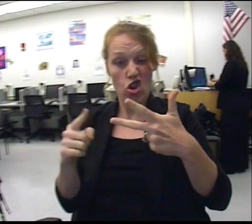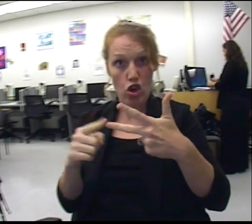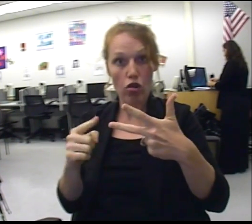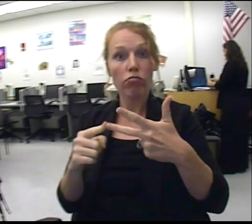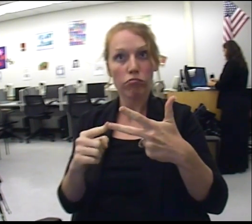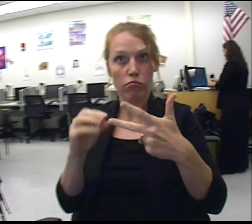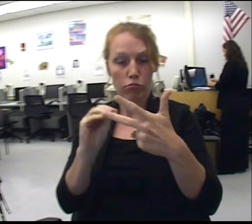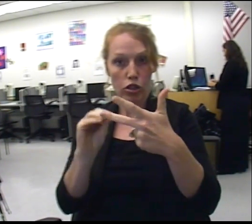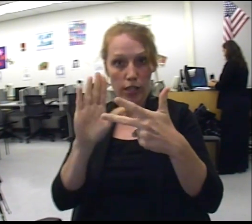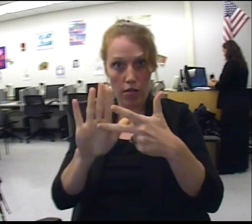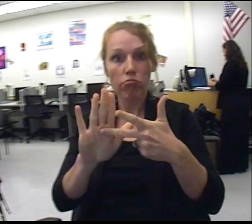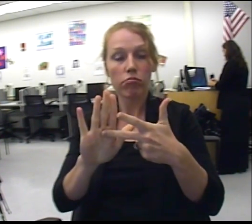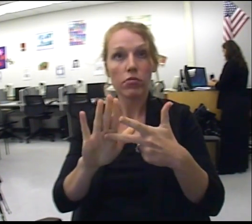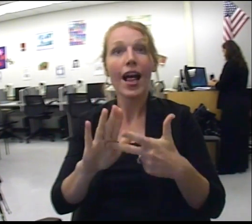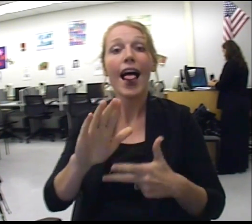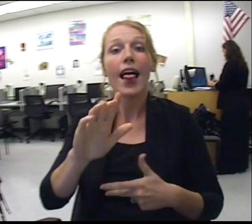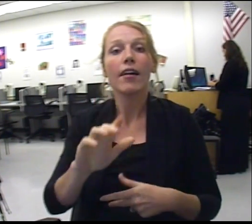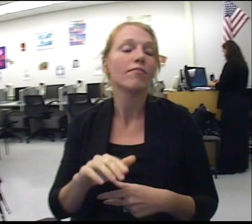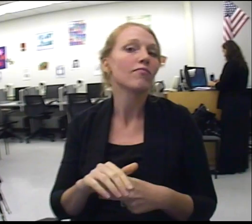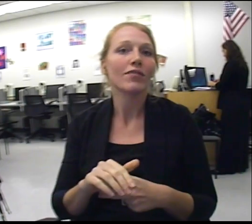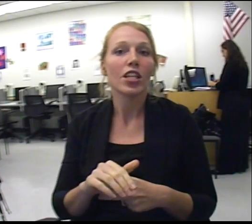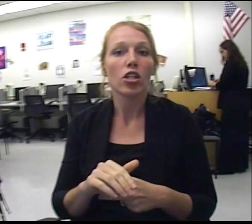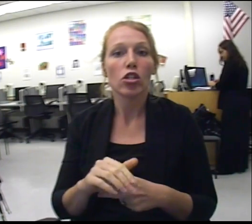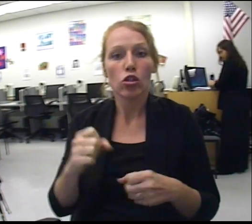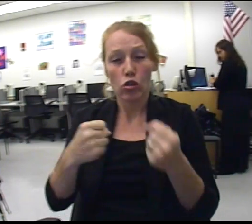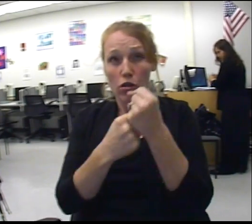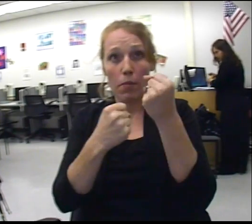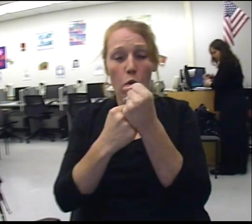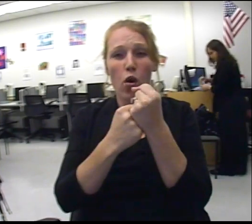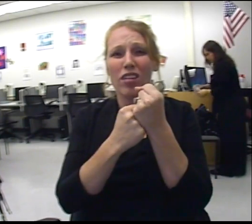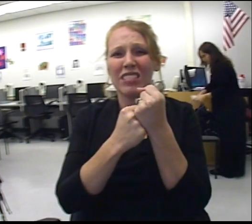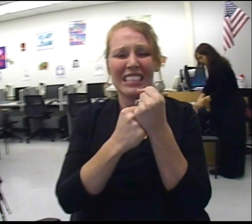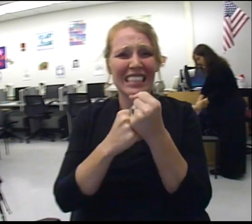Lack of support. And we'll talk about that in just a second.